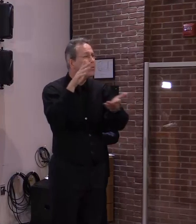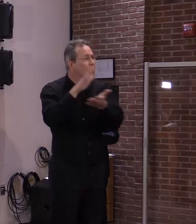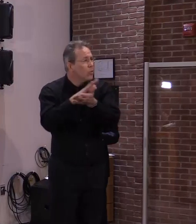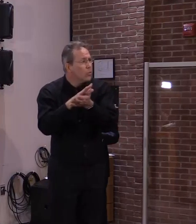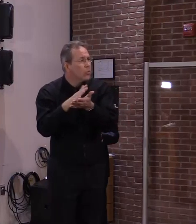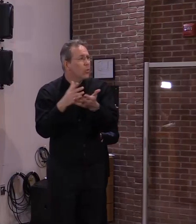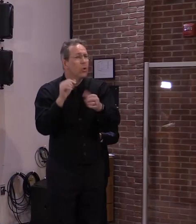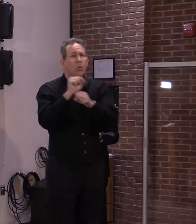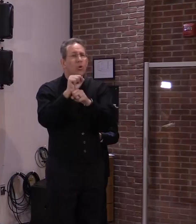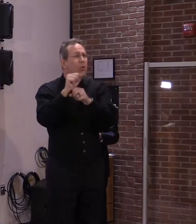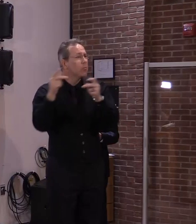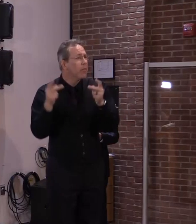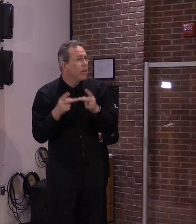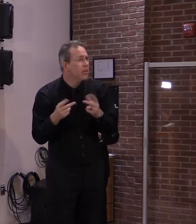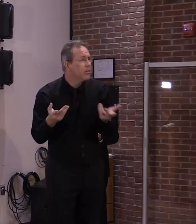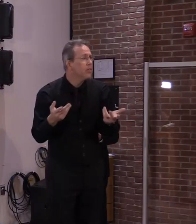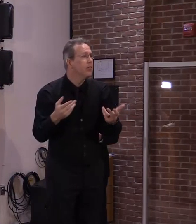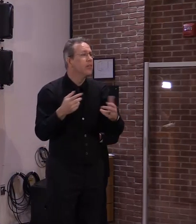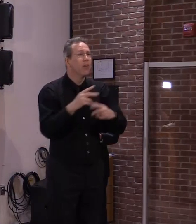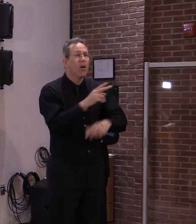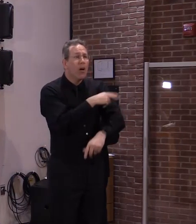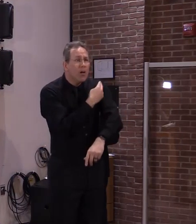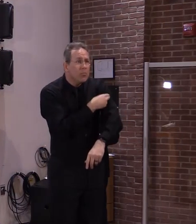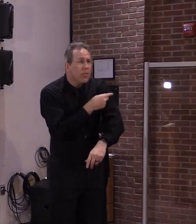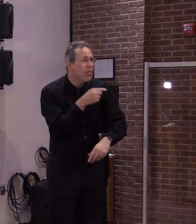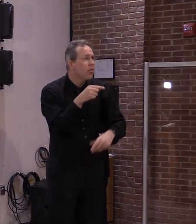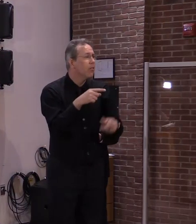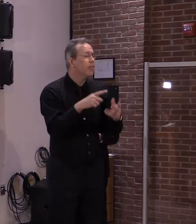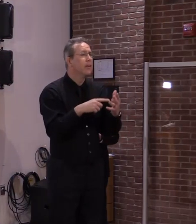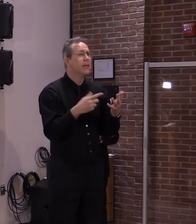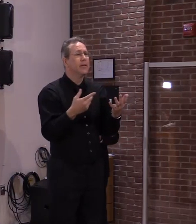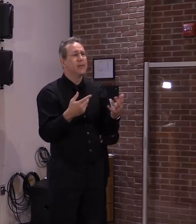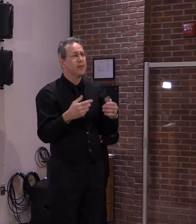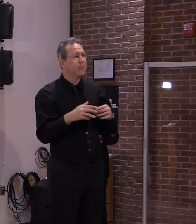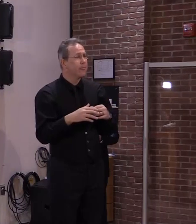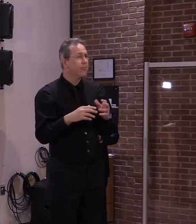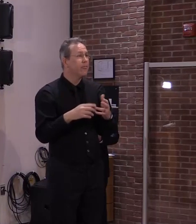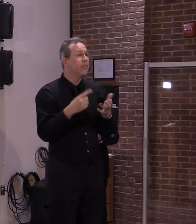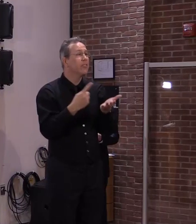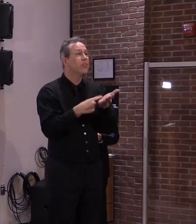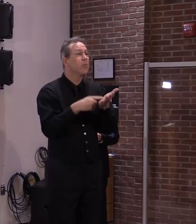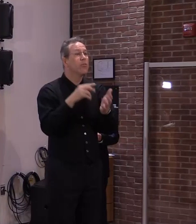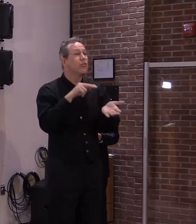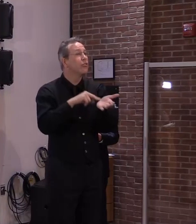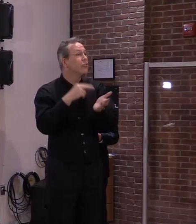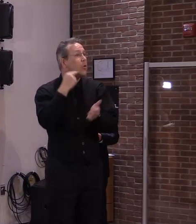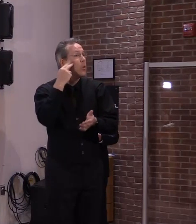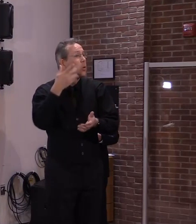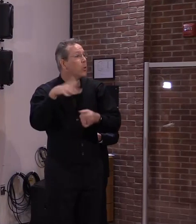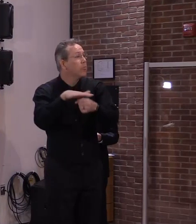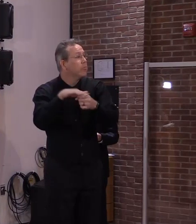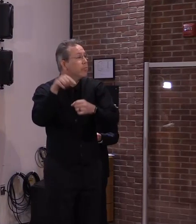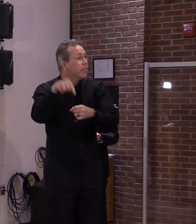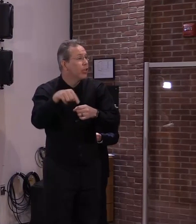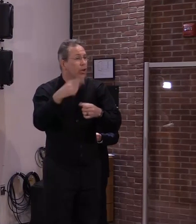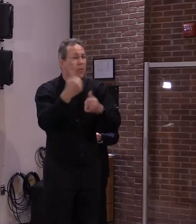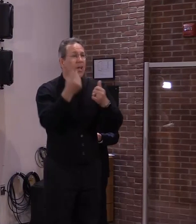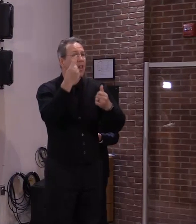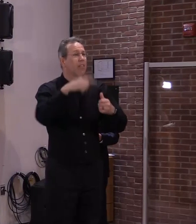facilities. We see it in occasional long-term care facilities. It's really across all sectors of